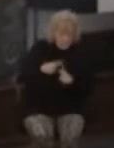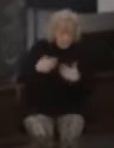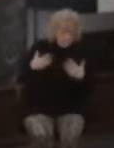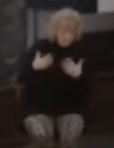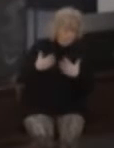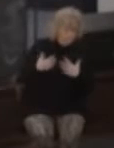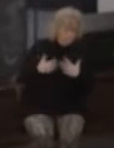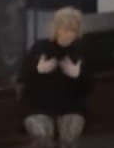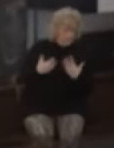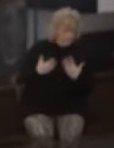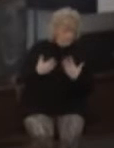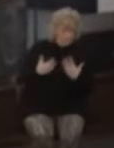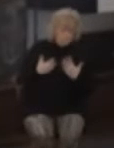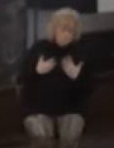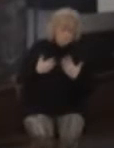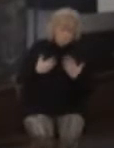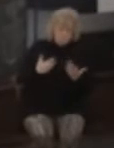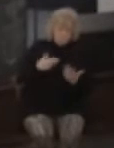should.